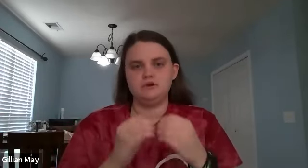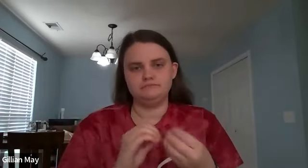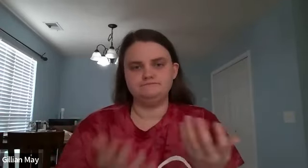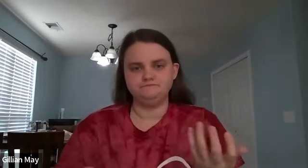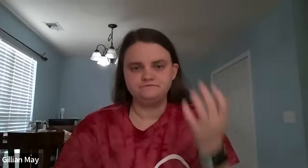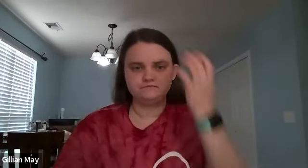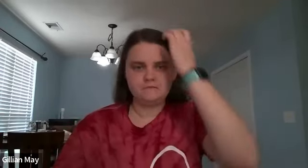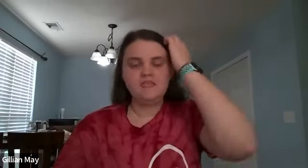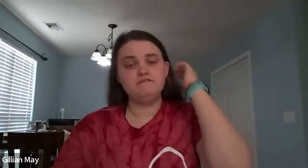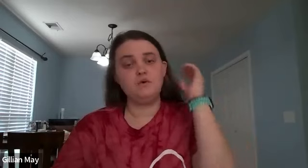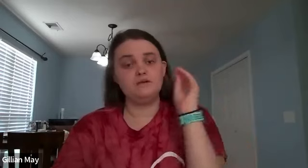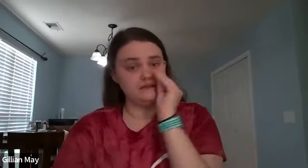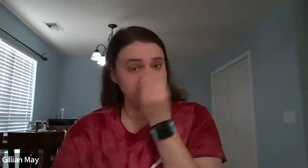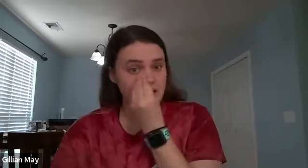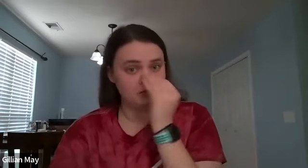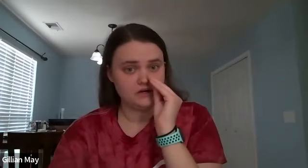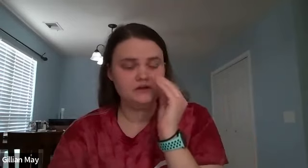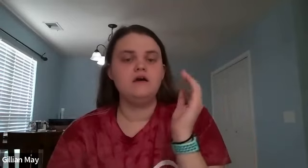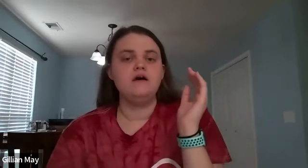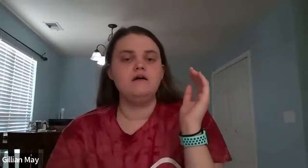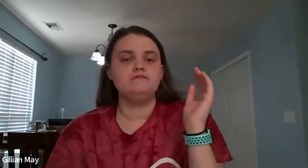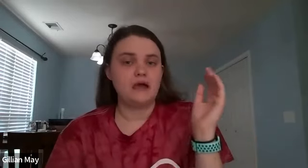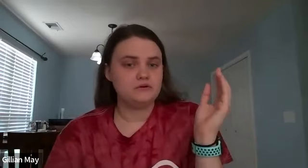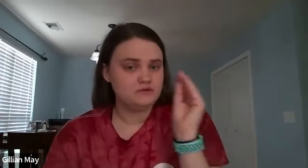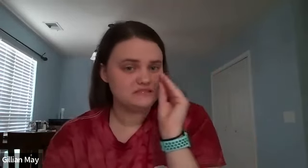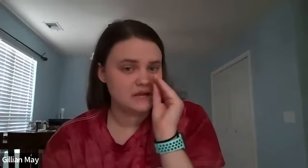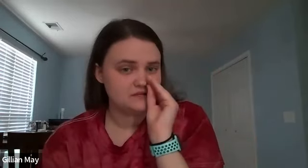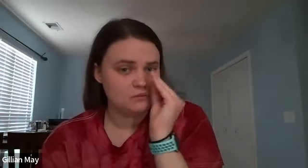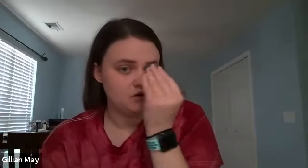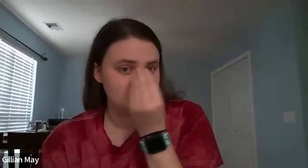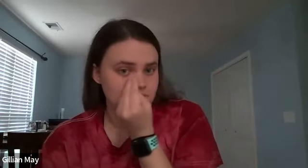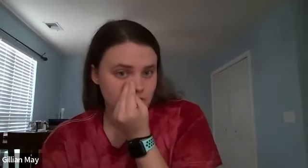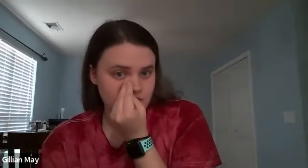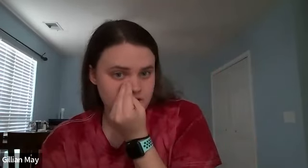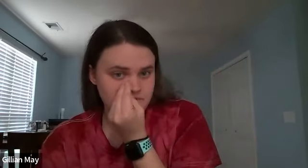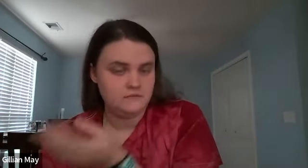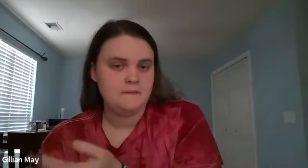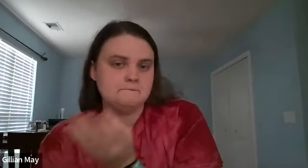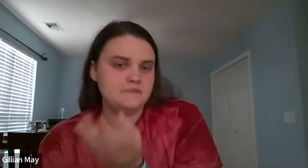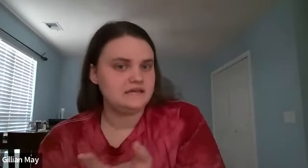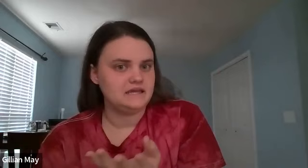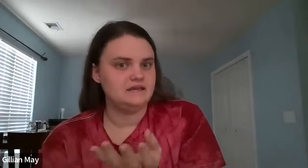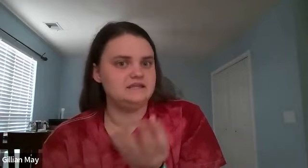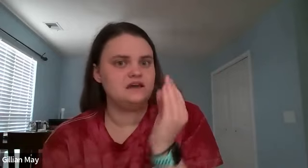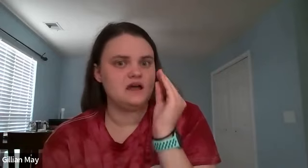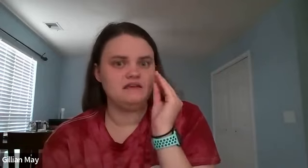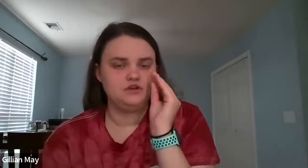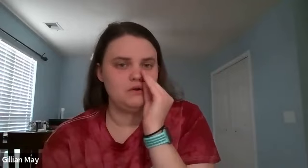number. For like flower most of the time is 1, 1. But again, it's not like you go, oh